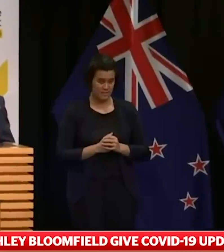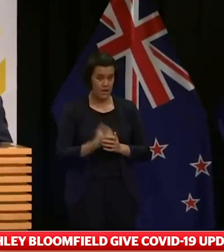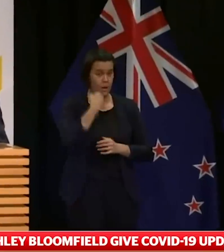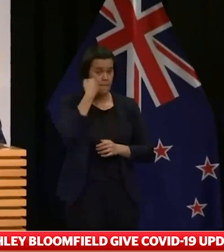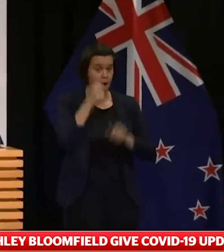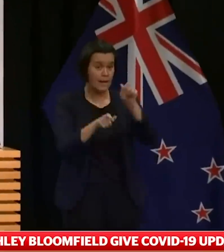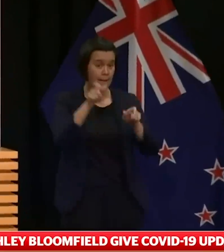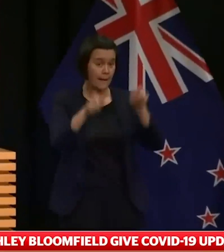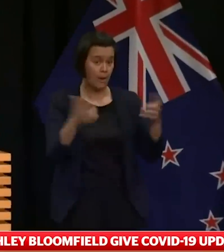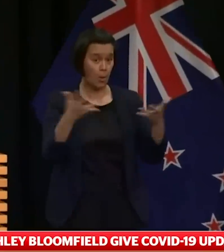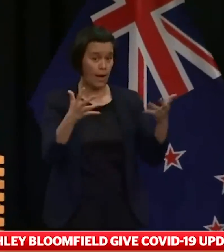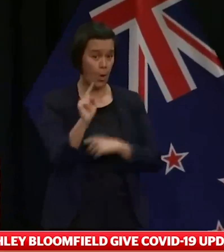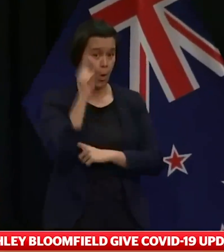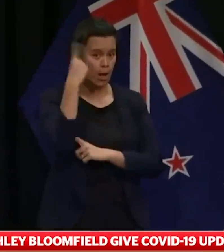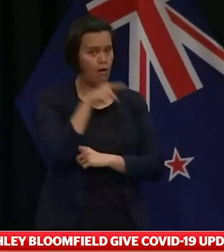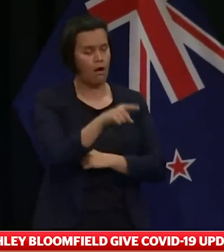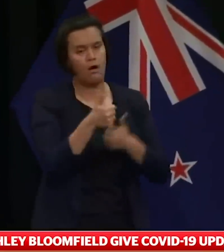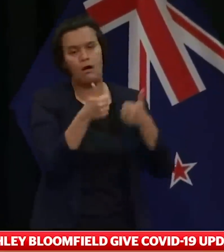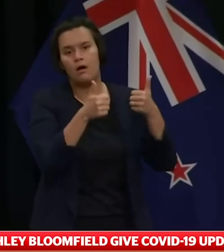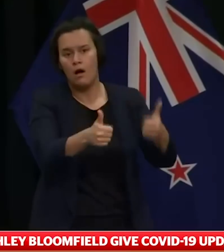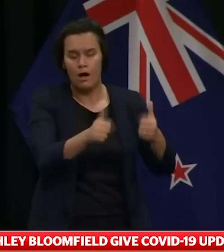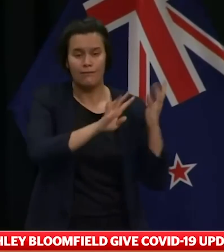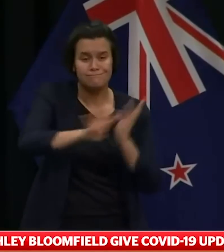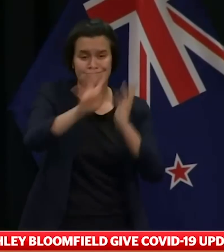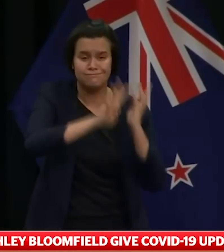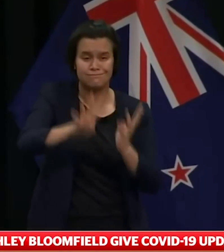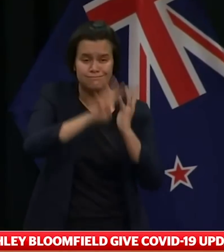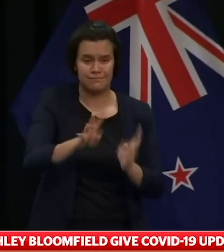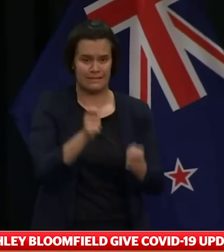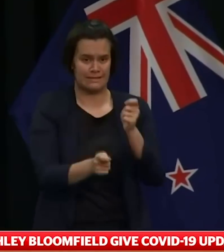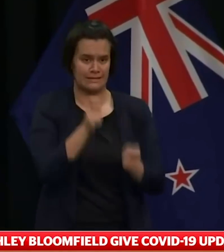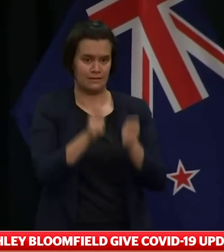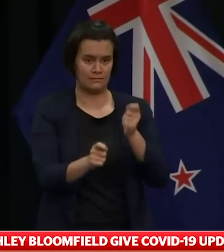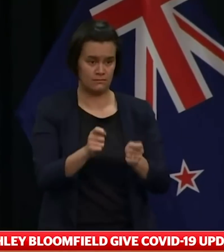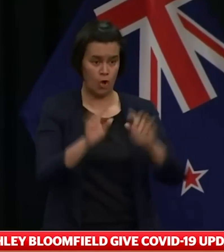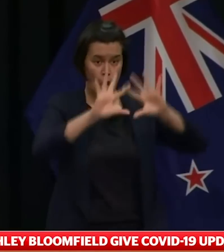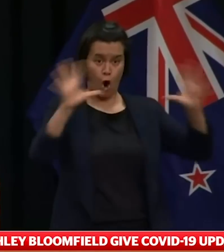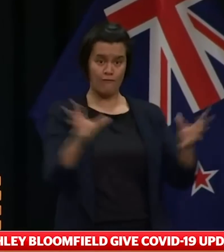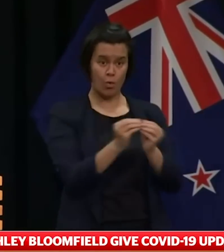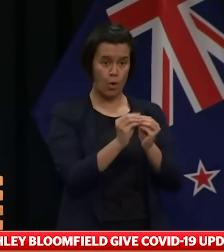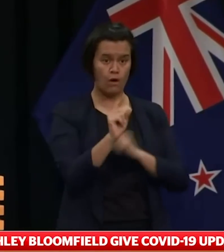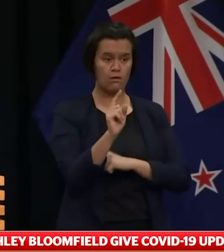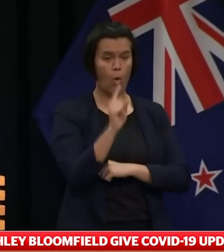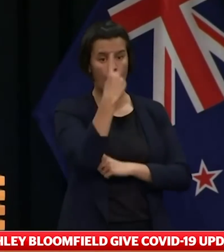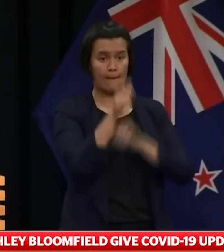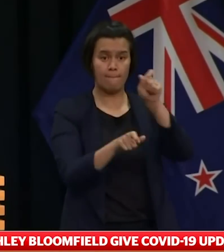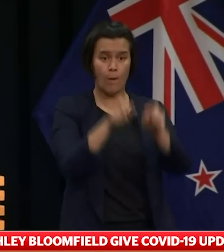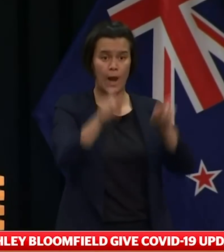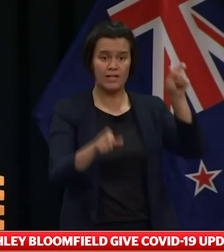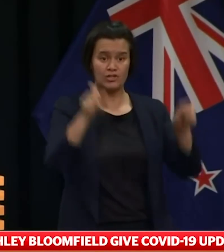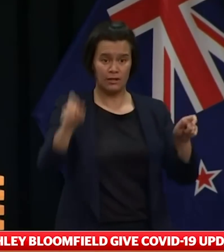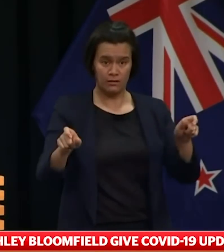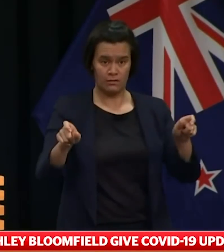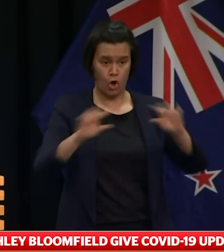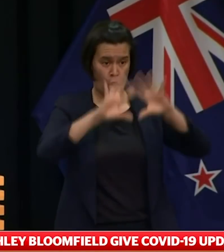to testing, and around 12% of Māori in Auckland have been tested in the last 14 days, so this is very important for